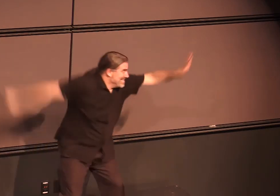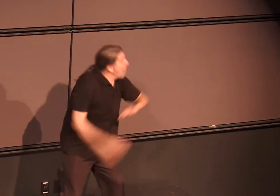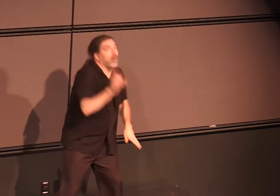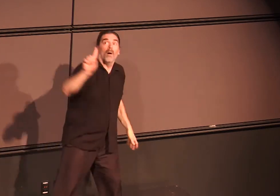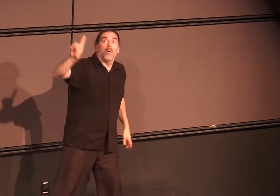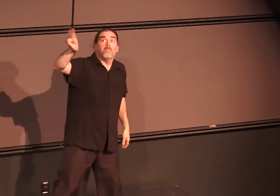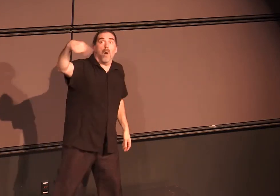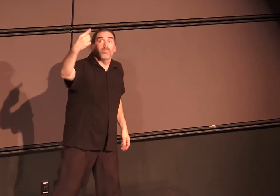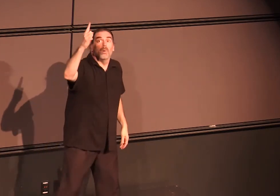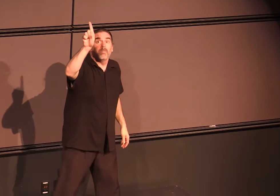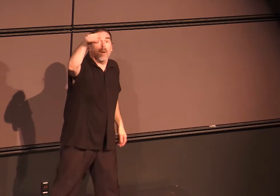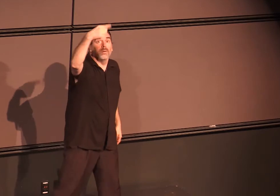Go get it, Charlie!